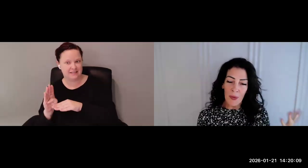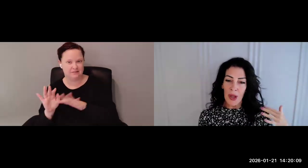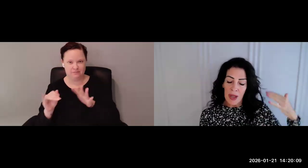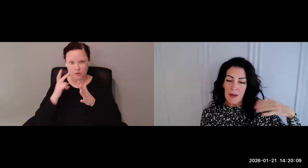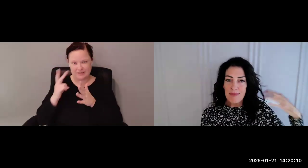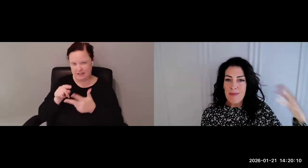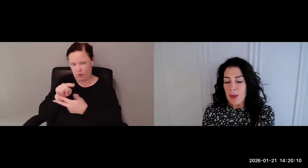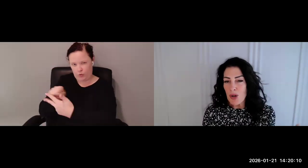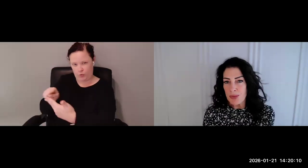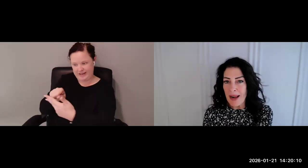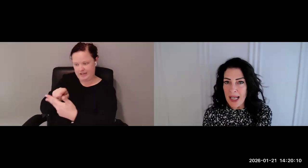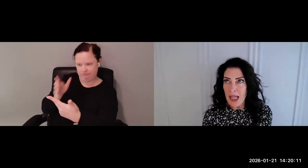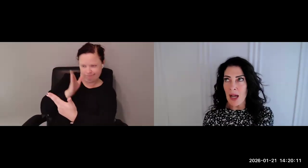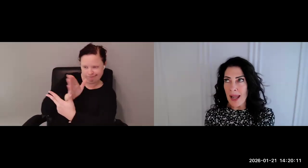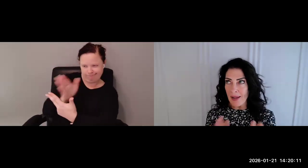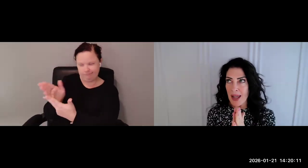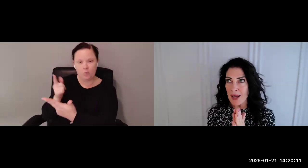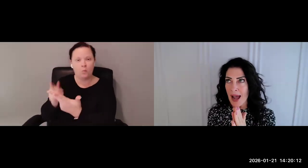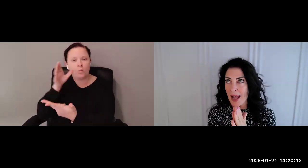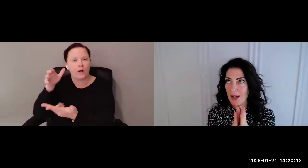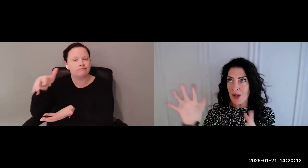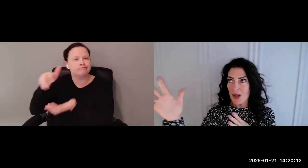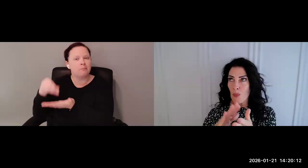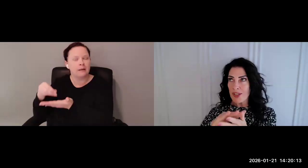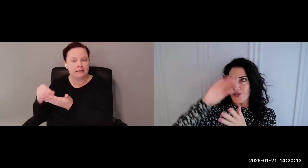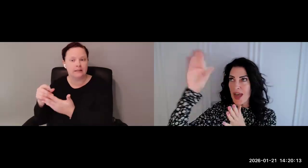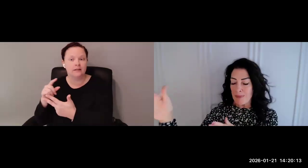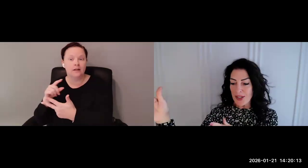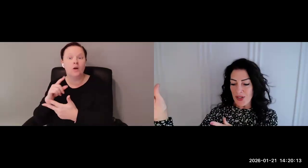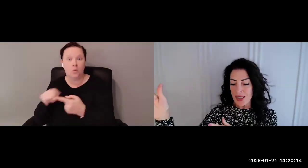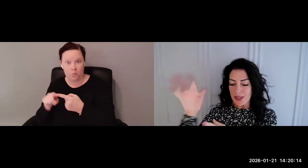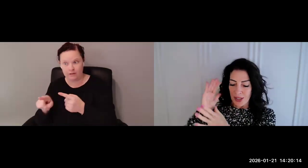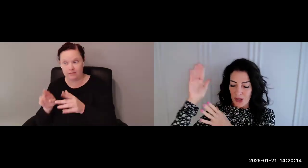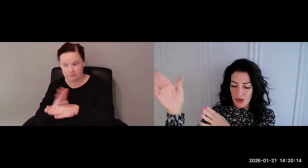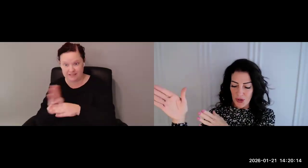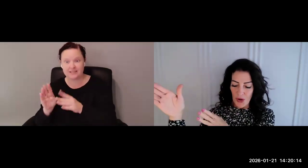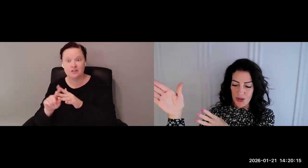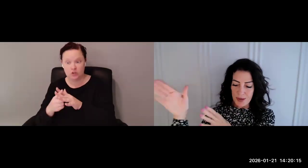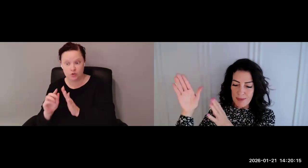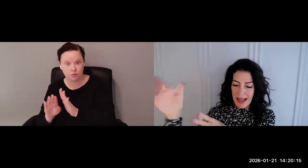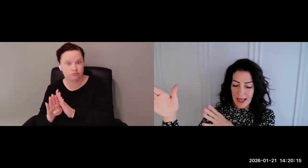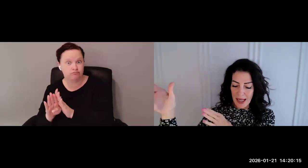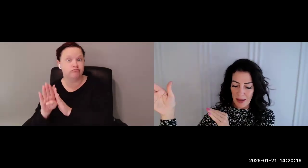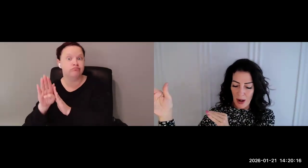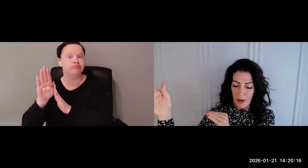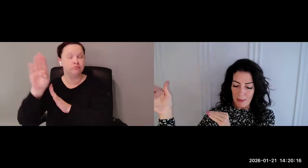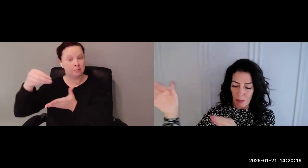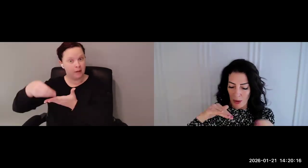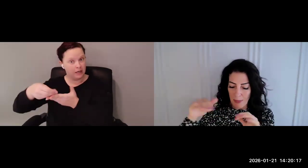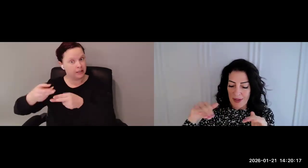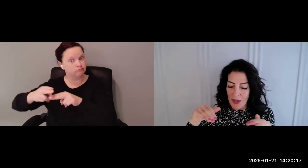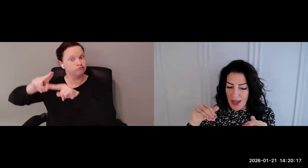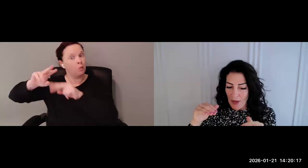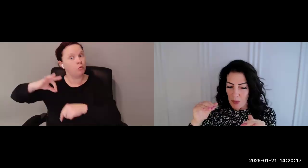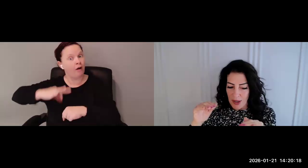what will make the most money. And then once that business starts making